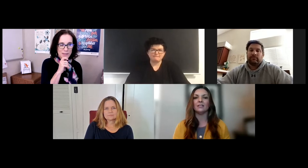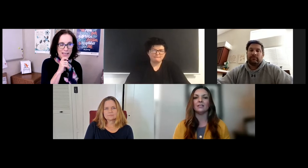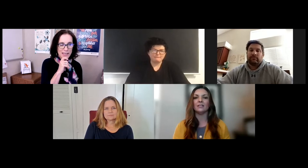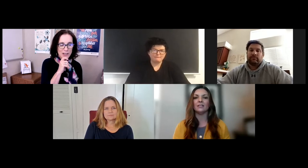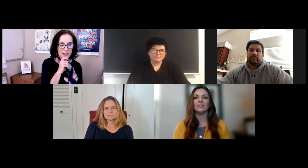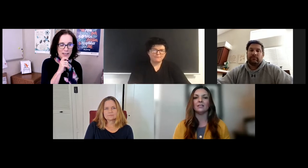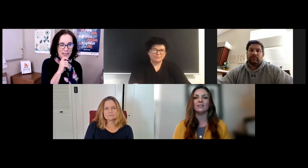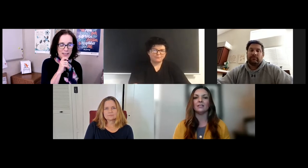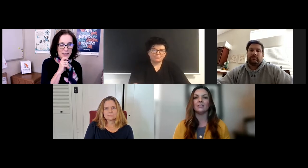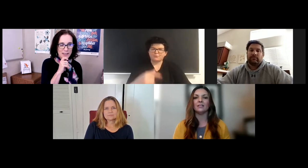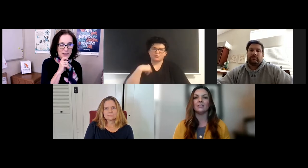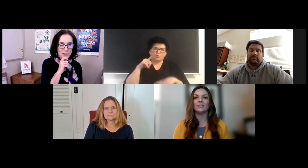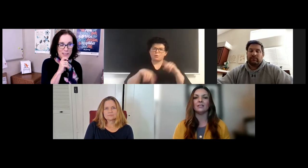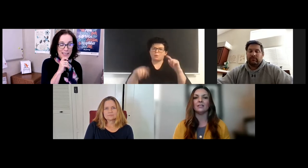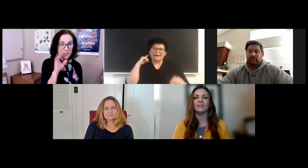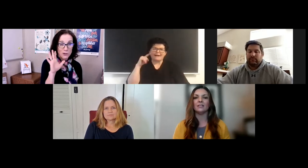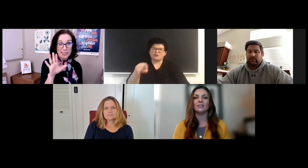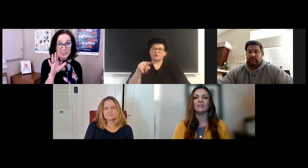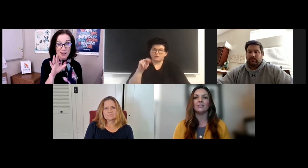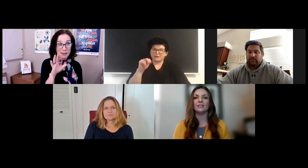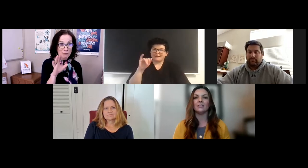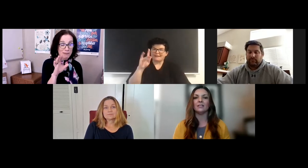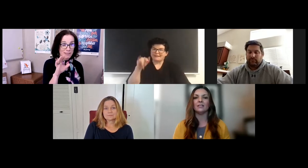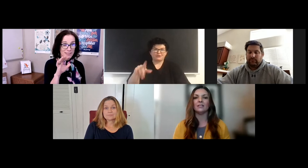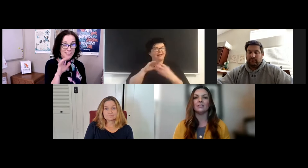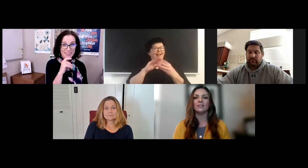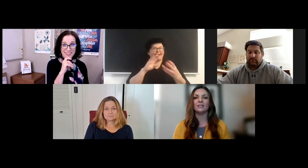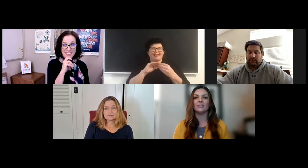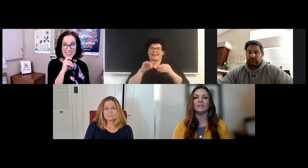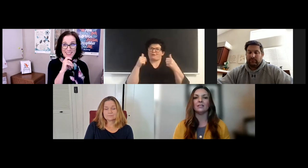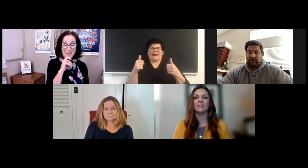We can't hear you, Nikki. You were saying some great stuff.